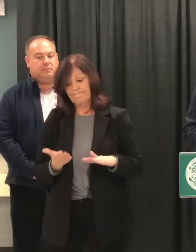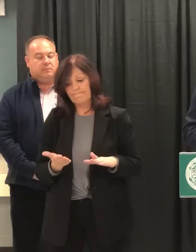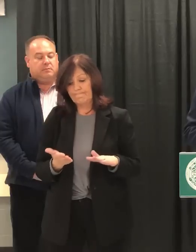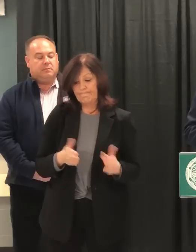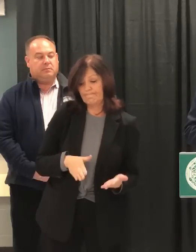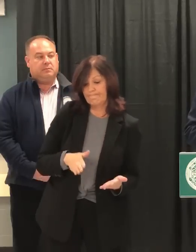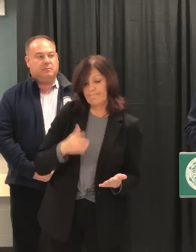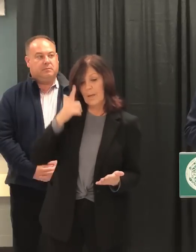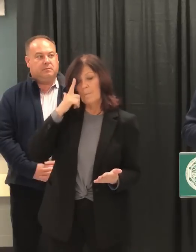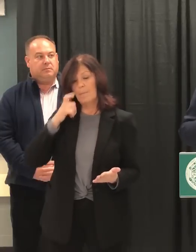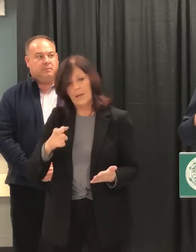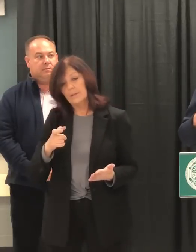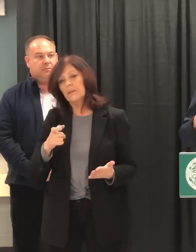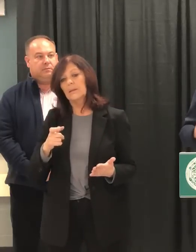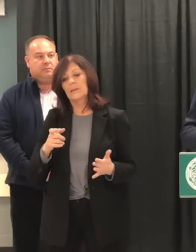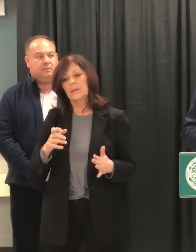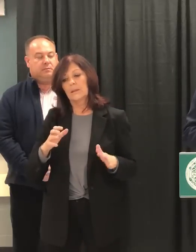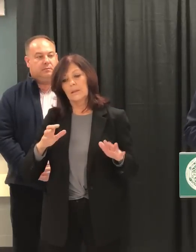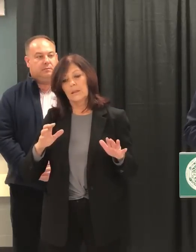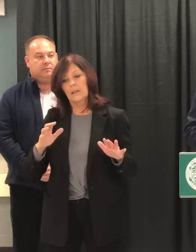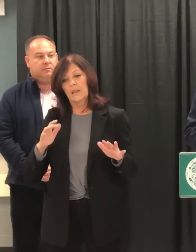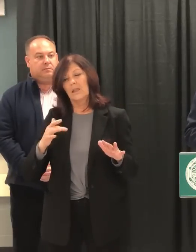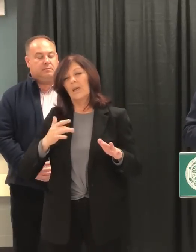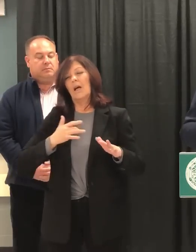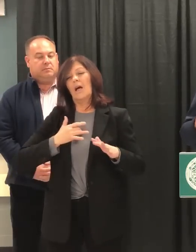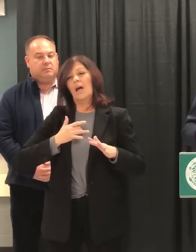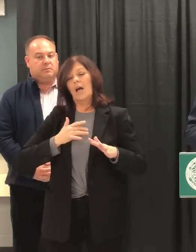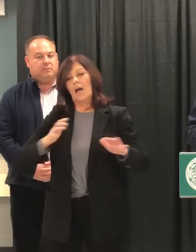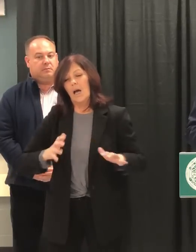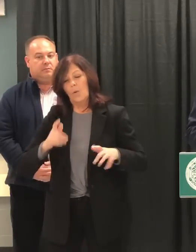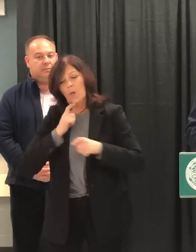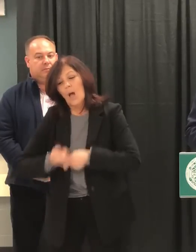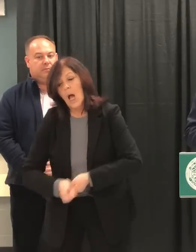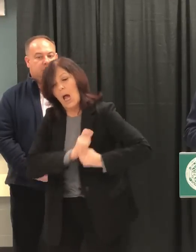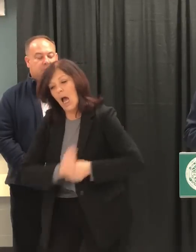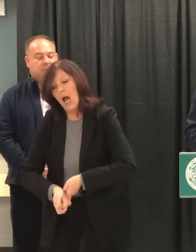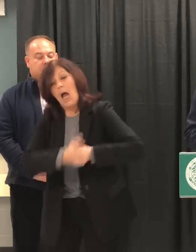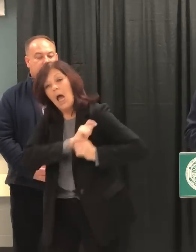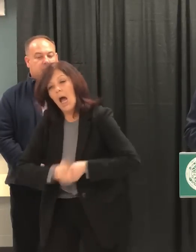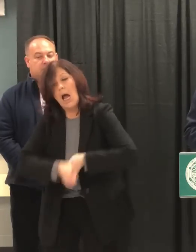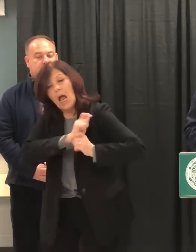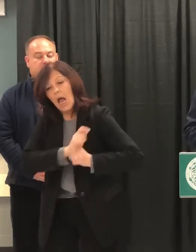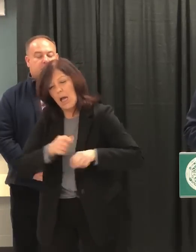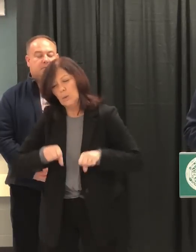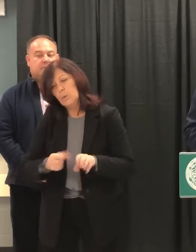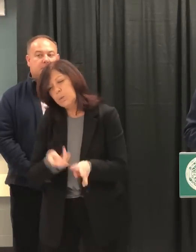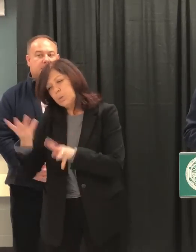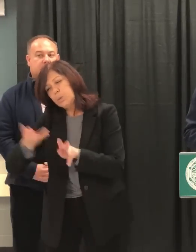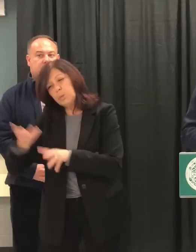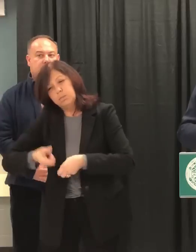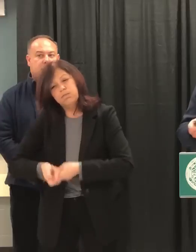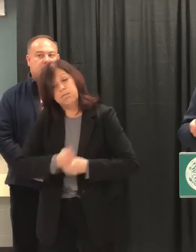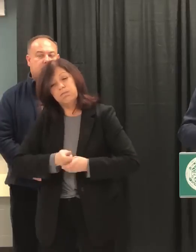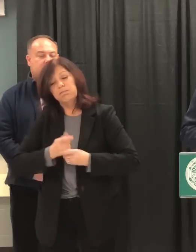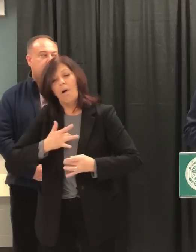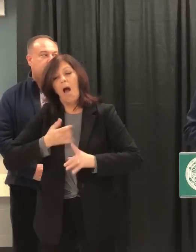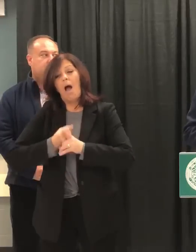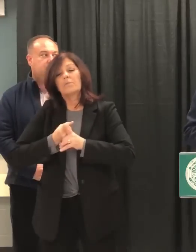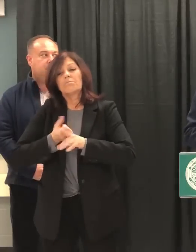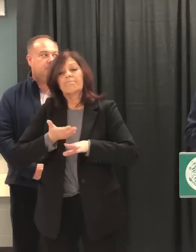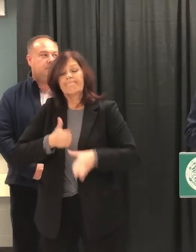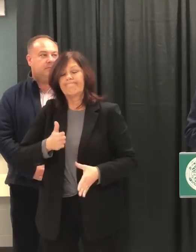a result of exertion, having cardiac events associated with snow shoveling and snow blowing. And I do want to offer